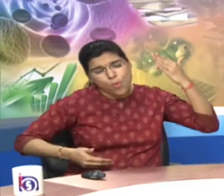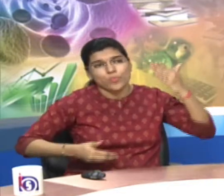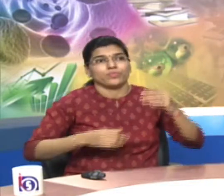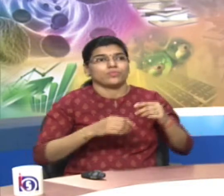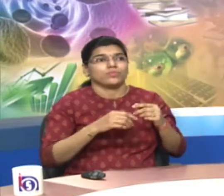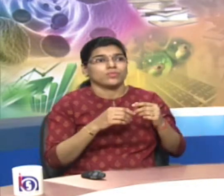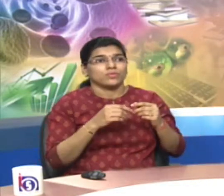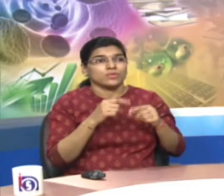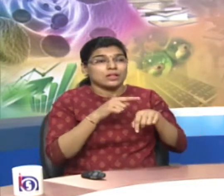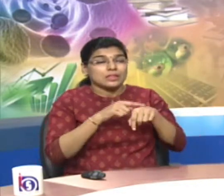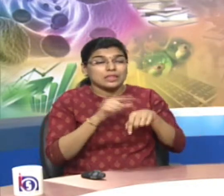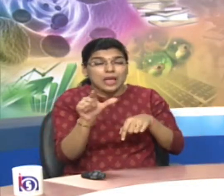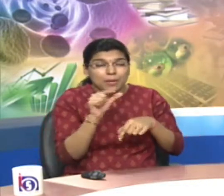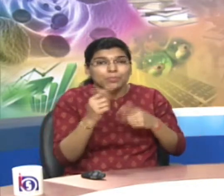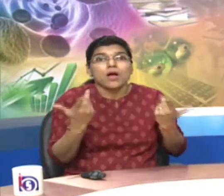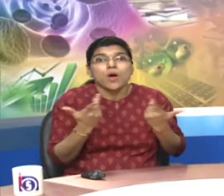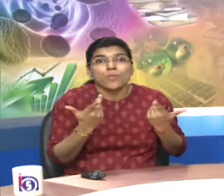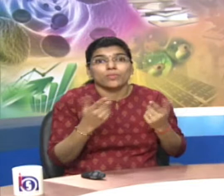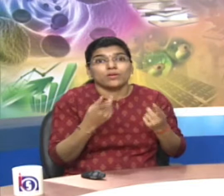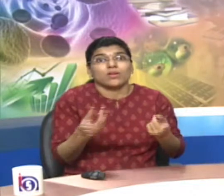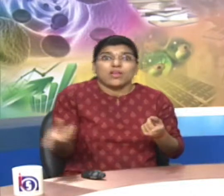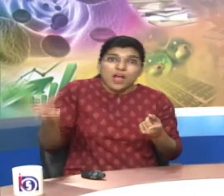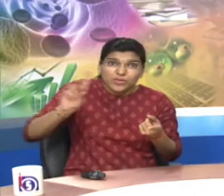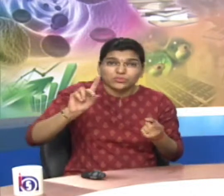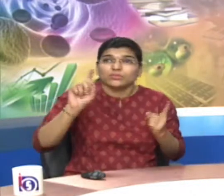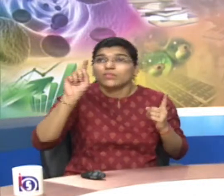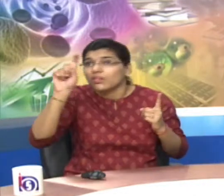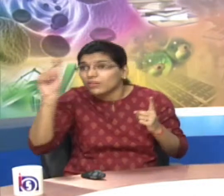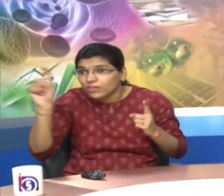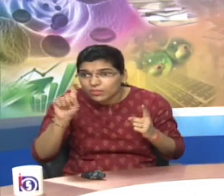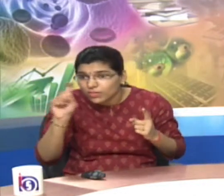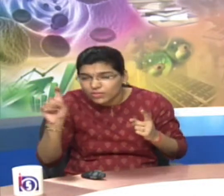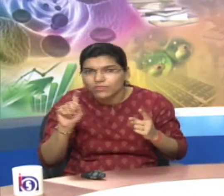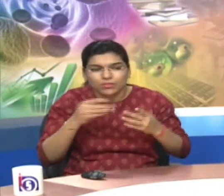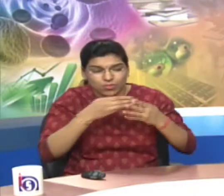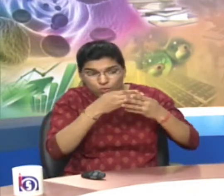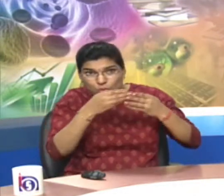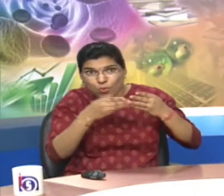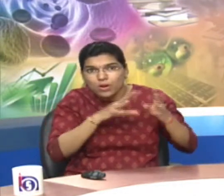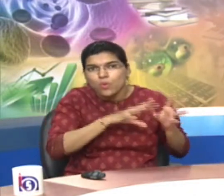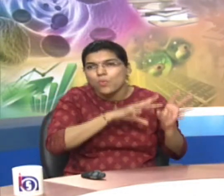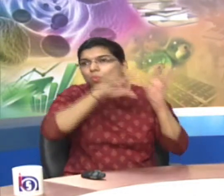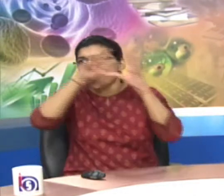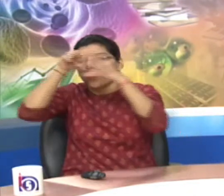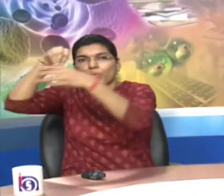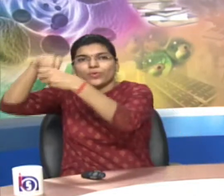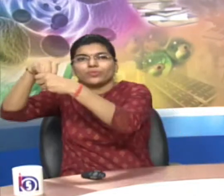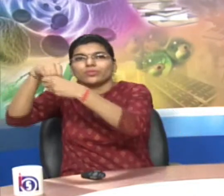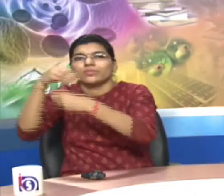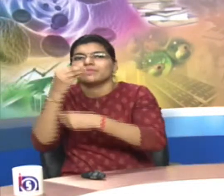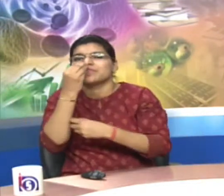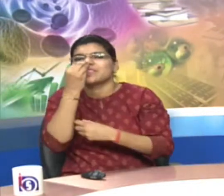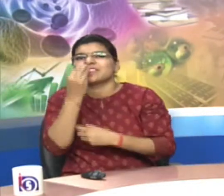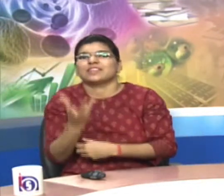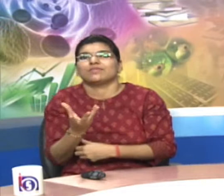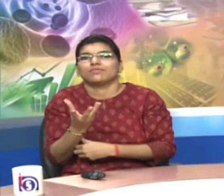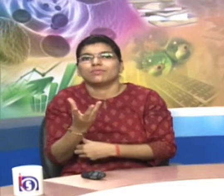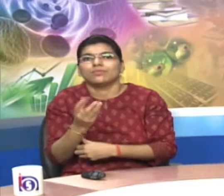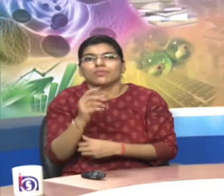make similar changes to save your time to again do the similar modification. So